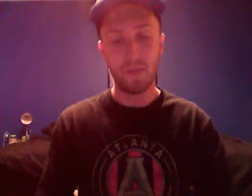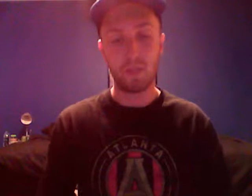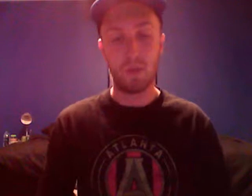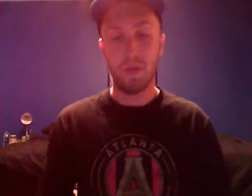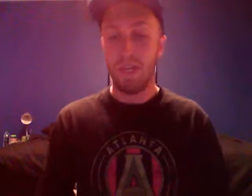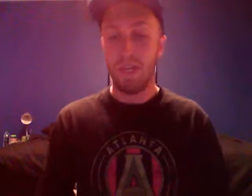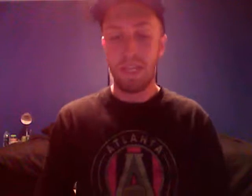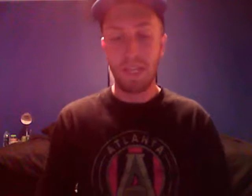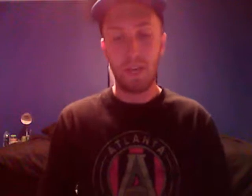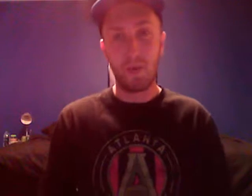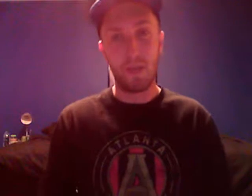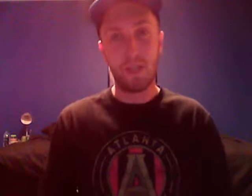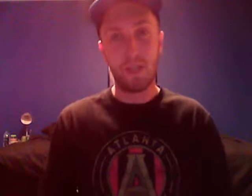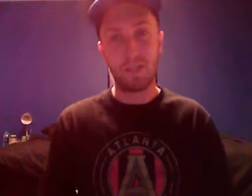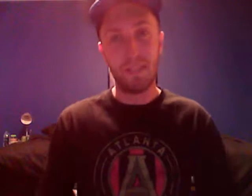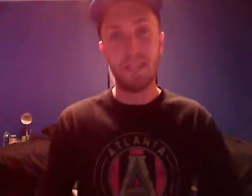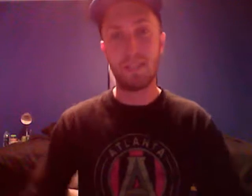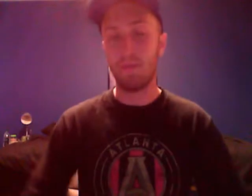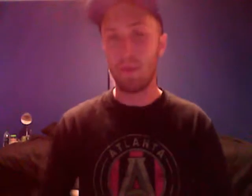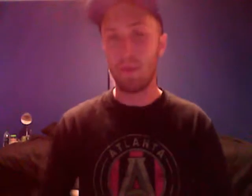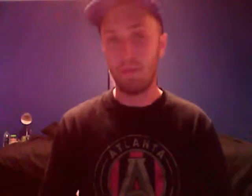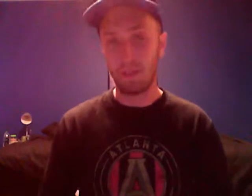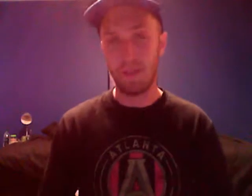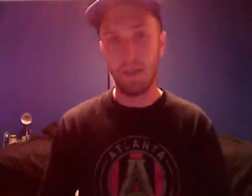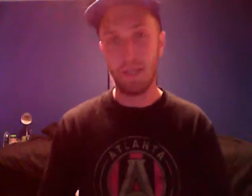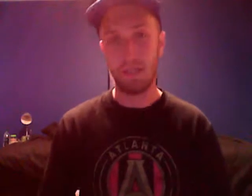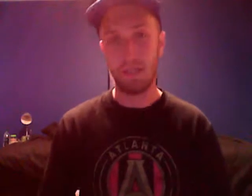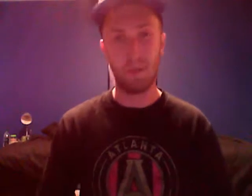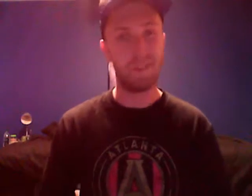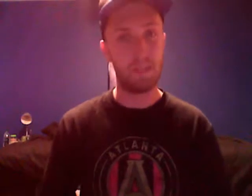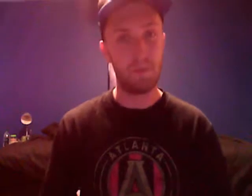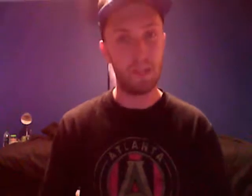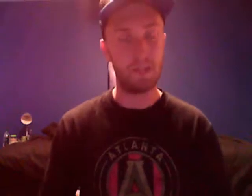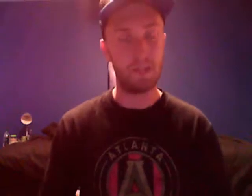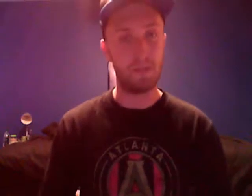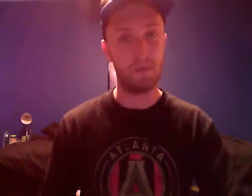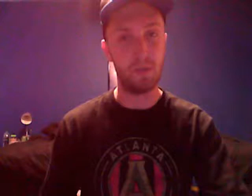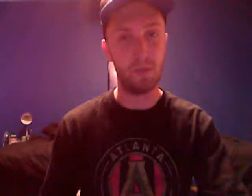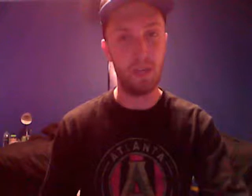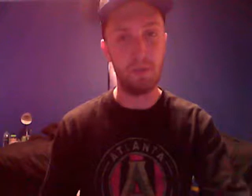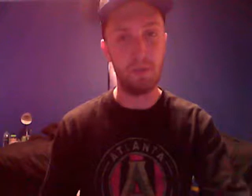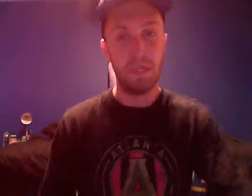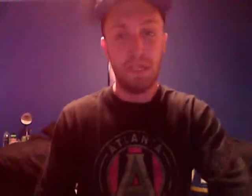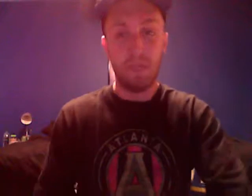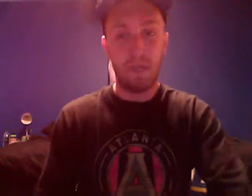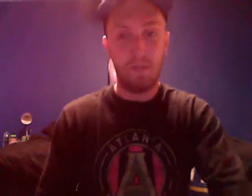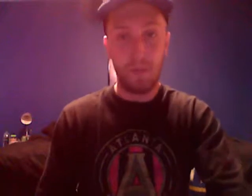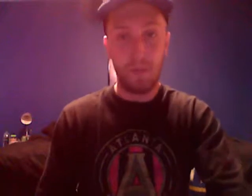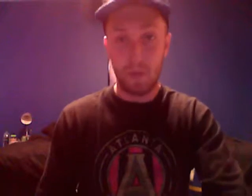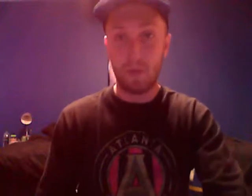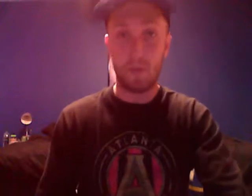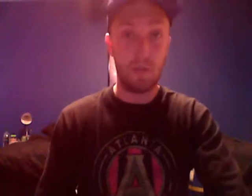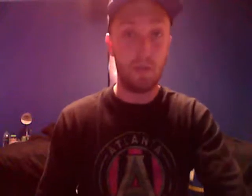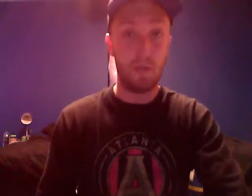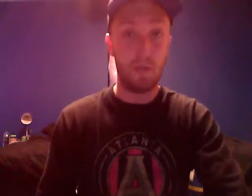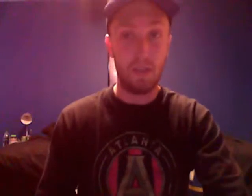So, yeah, I don't know. He just didn't seem very effective today. He seemed like he's kind of a bystander for most of the game. Laurentiewicz was the other one I